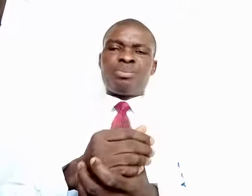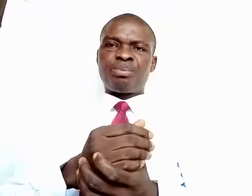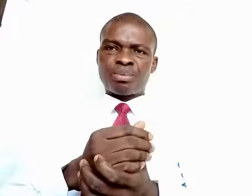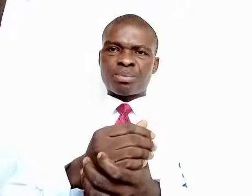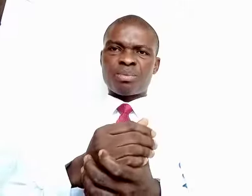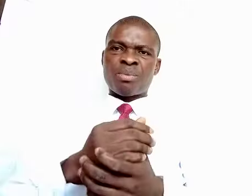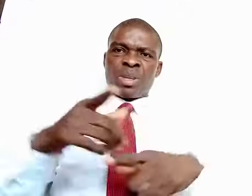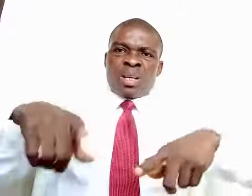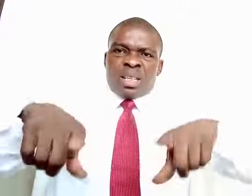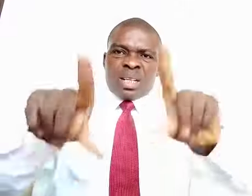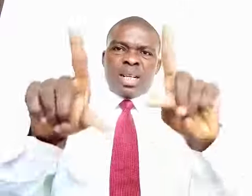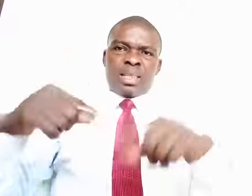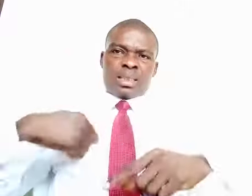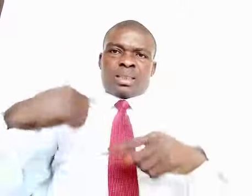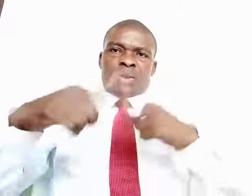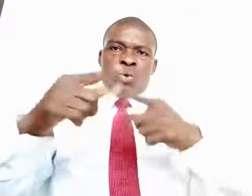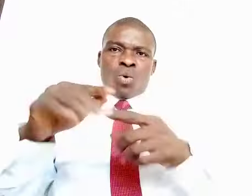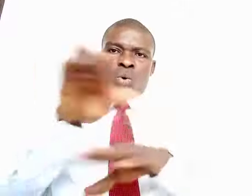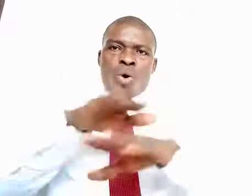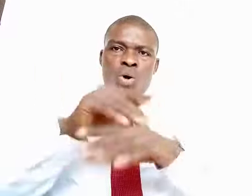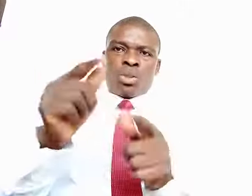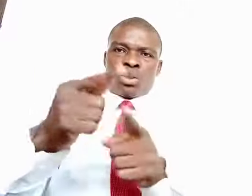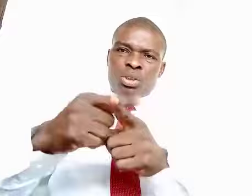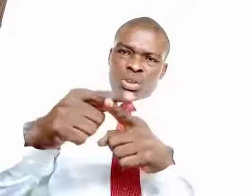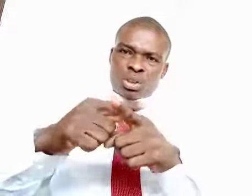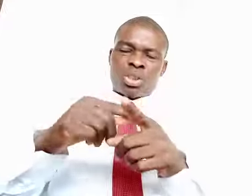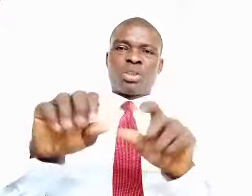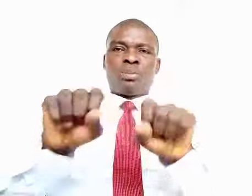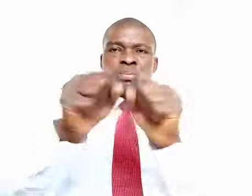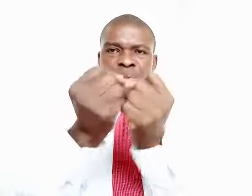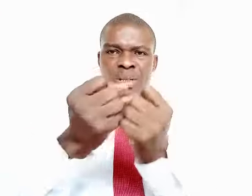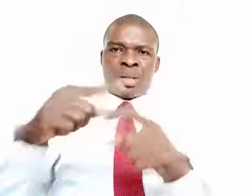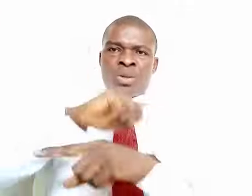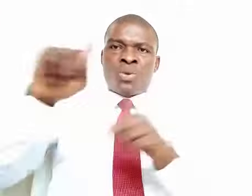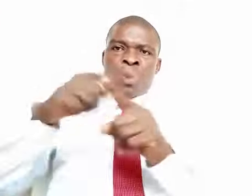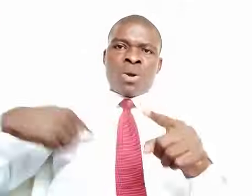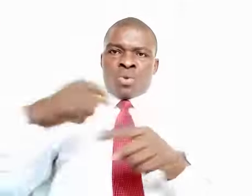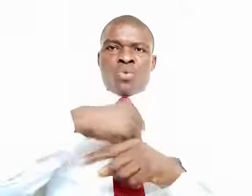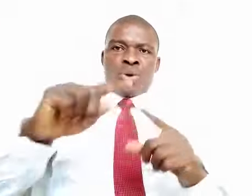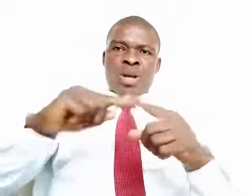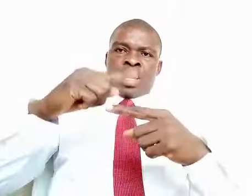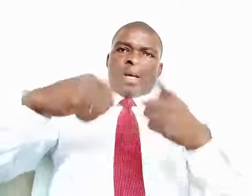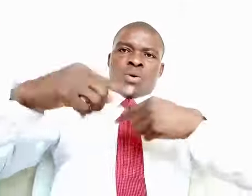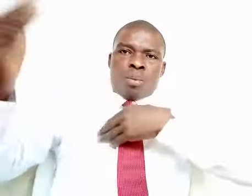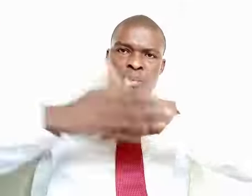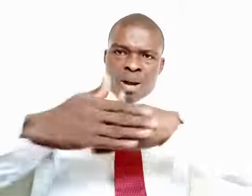Let's go on a short break, and when we come back, we will continue with characteristics of living things.